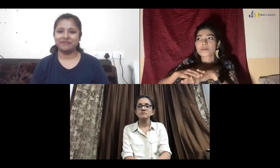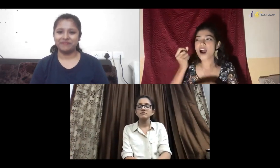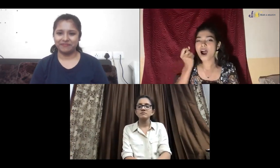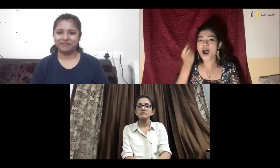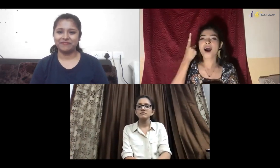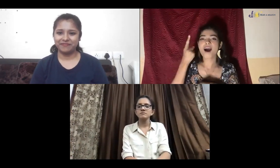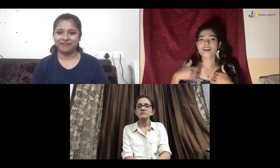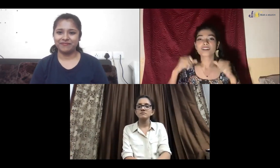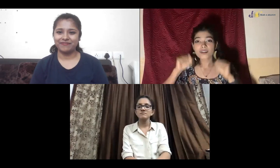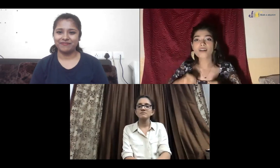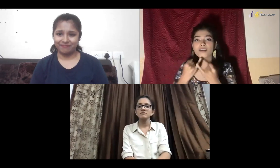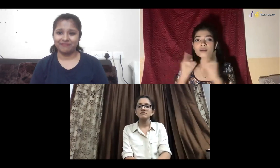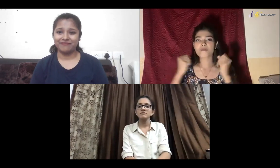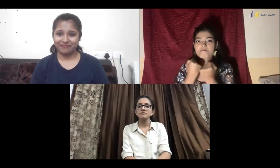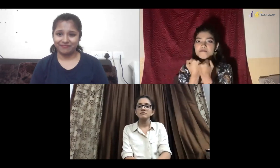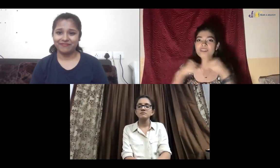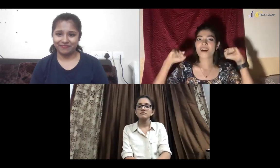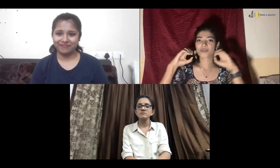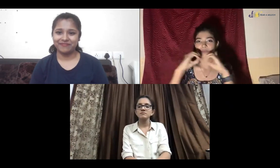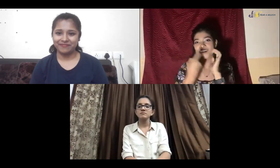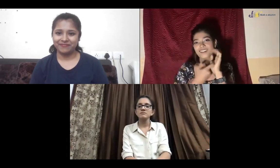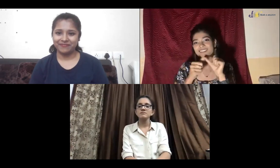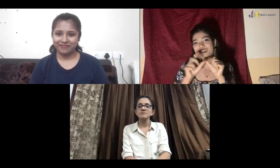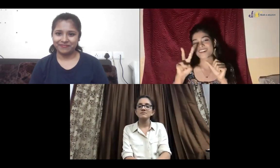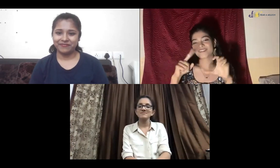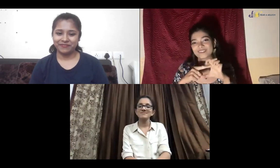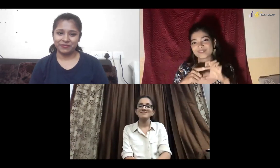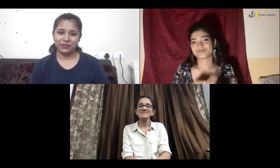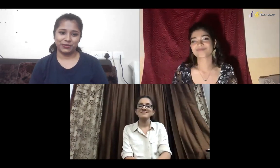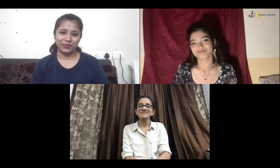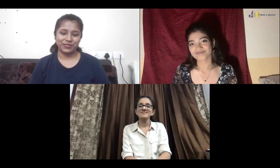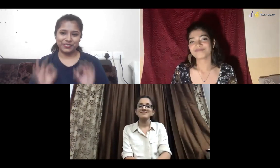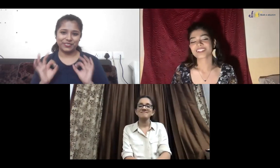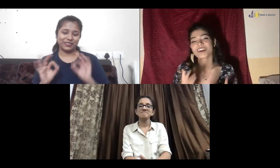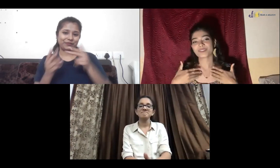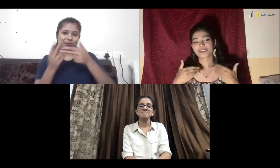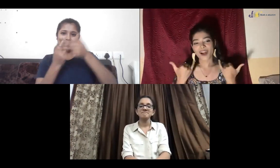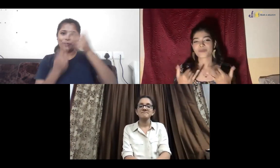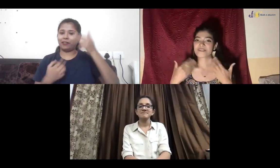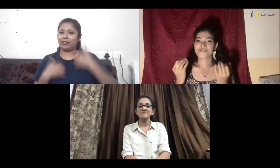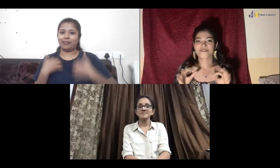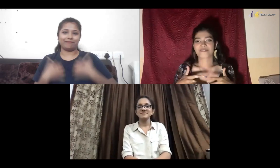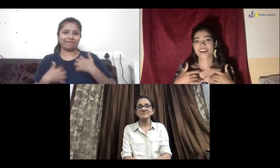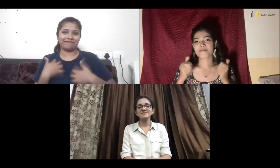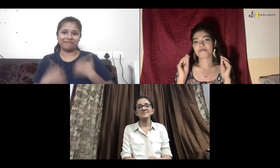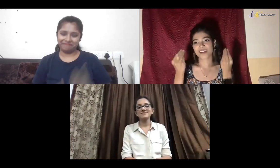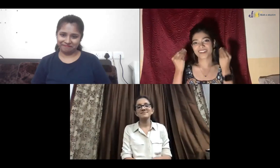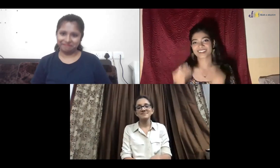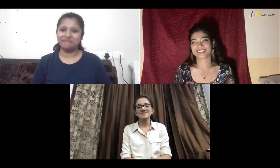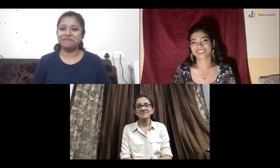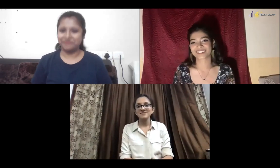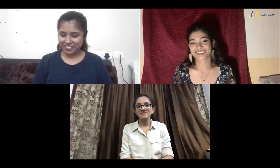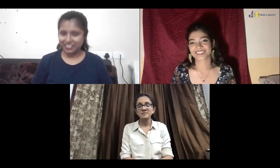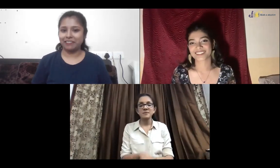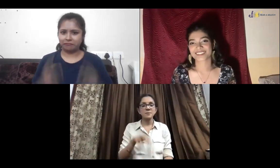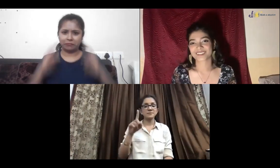we try to fight with other society all the time. So yeah, I'm being brave too. Wow, that's